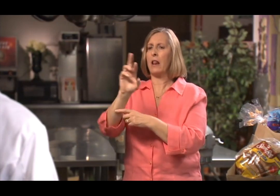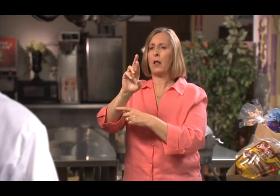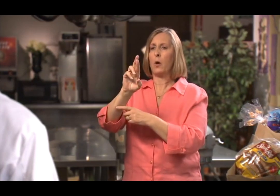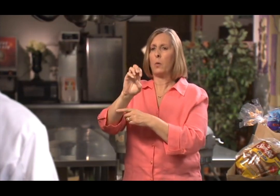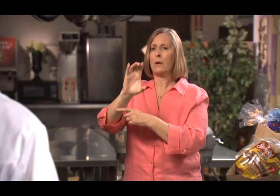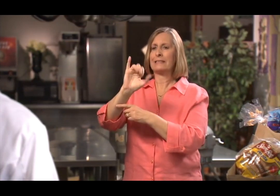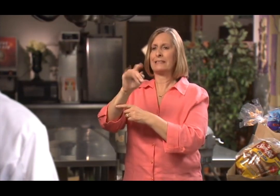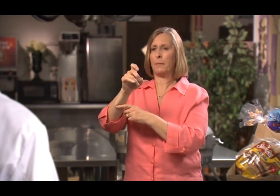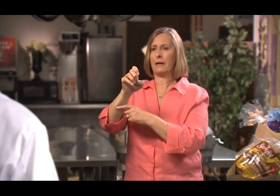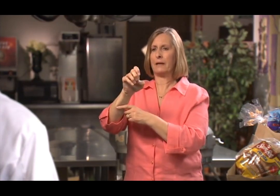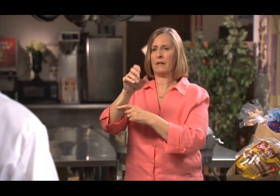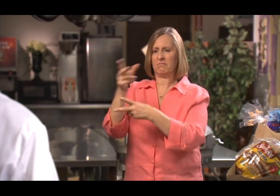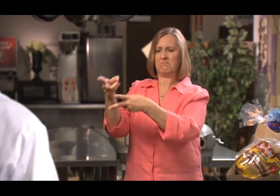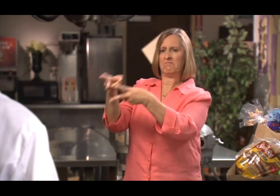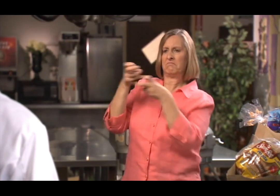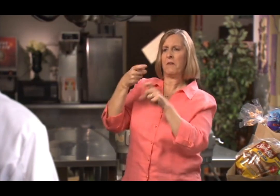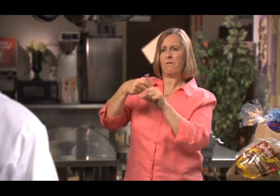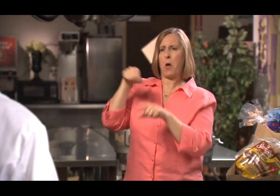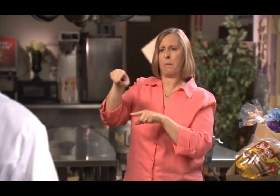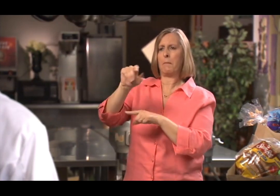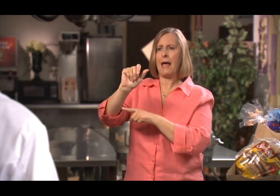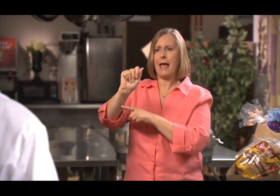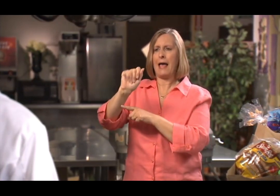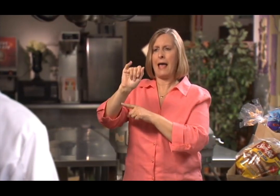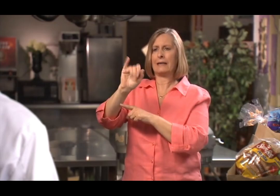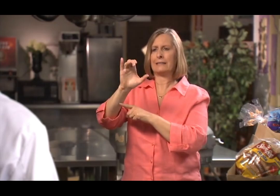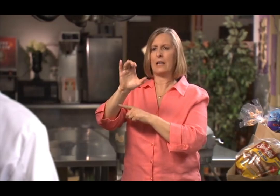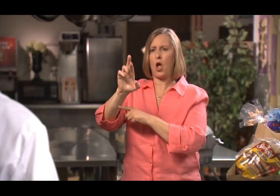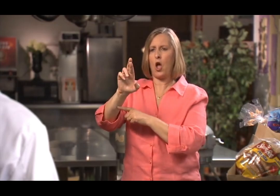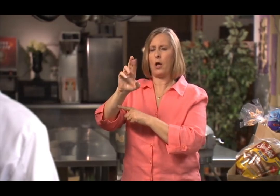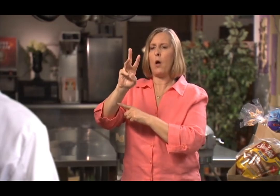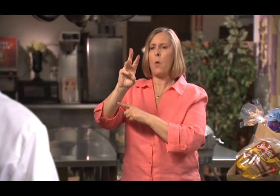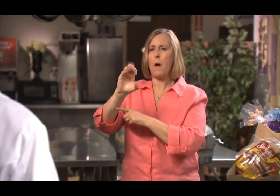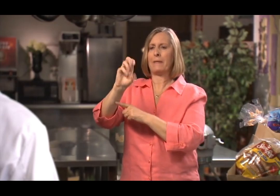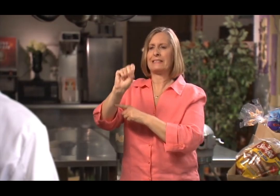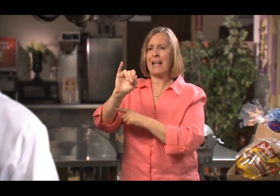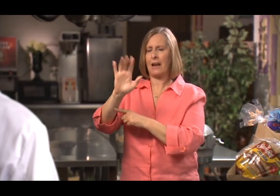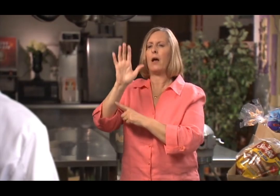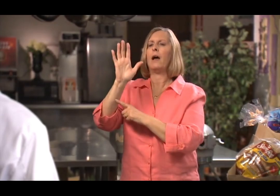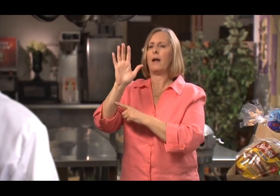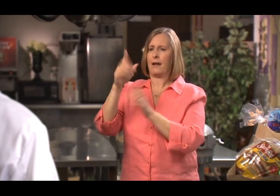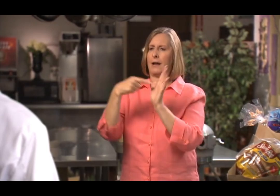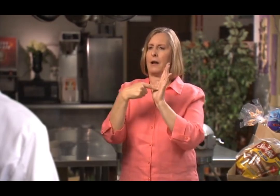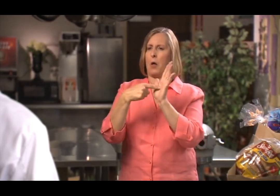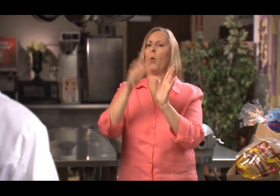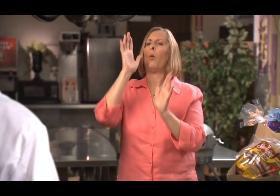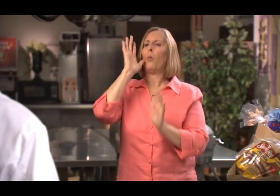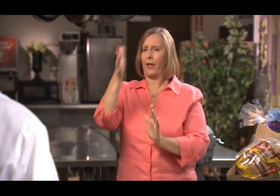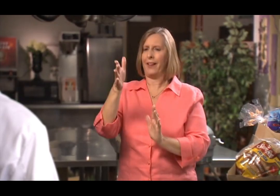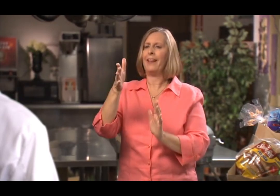We will demonstrate several recipes retrieved from this website in the recipe section.